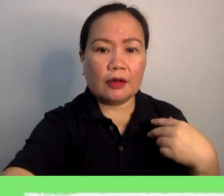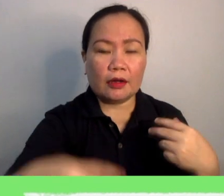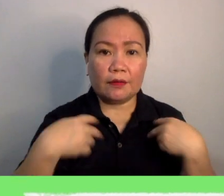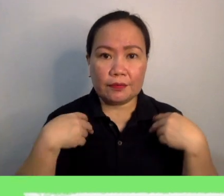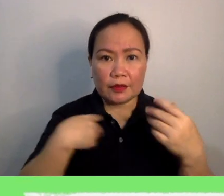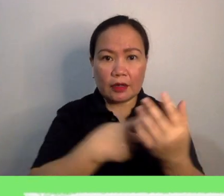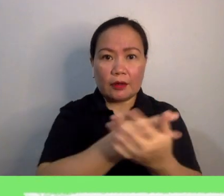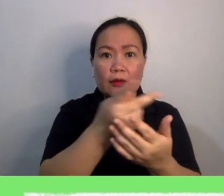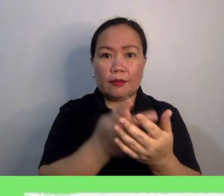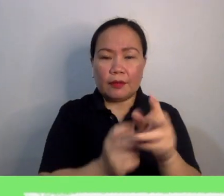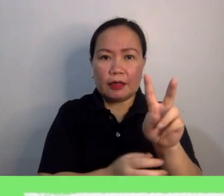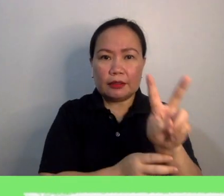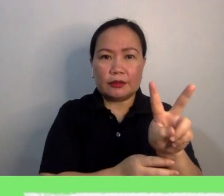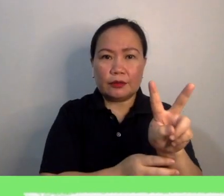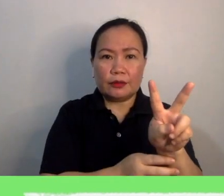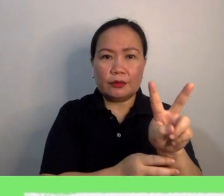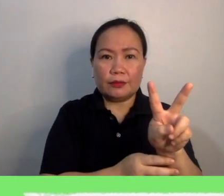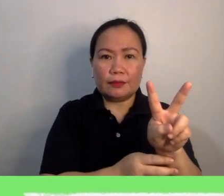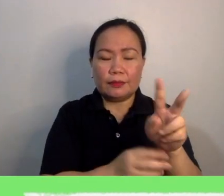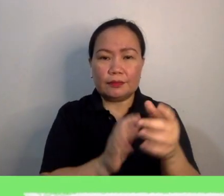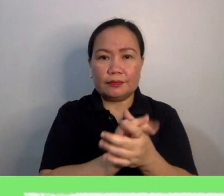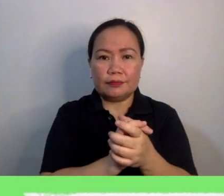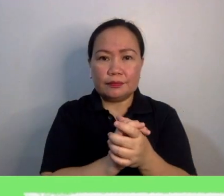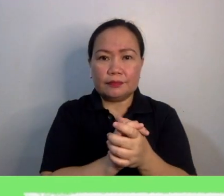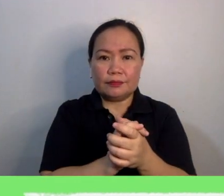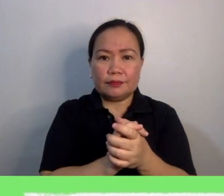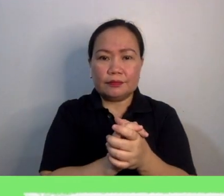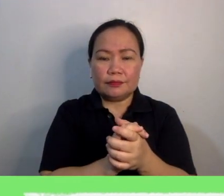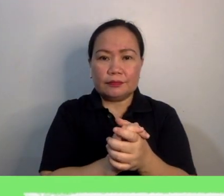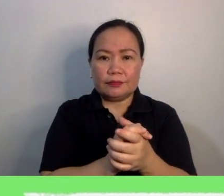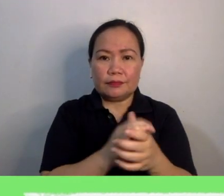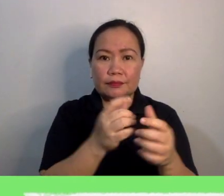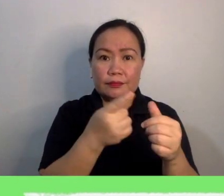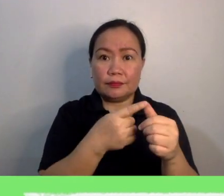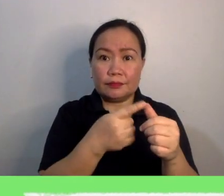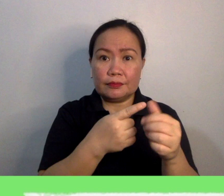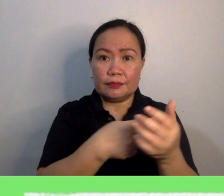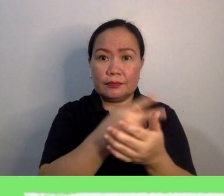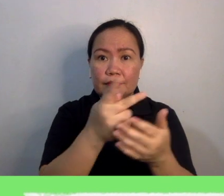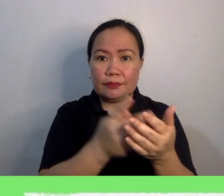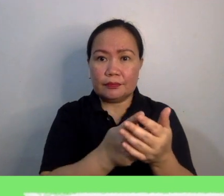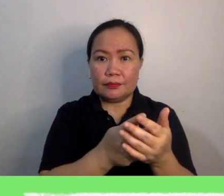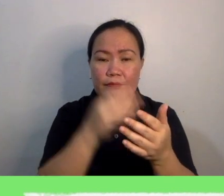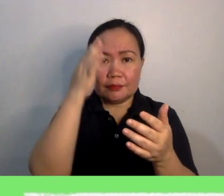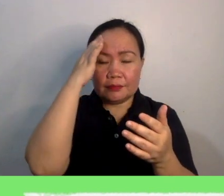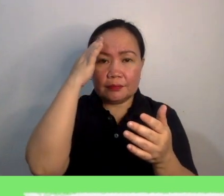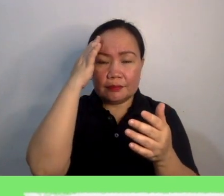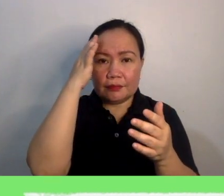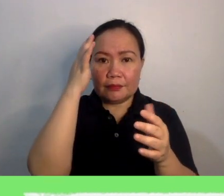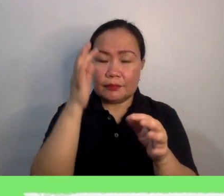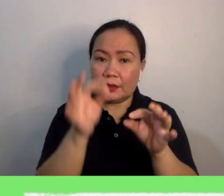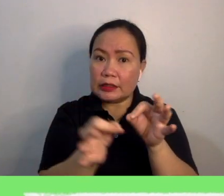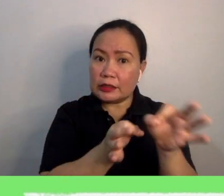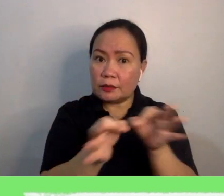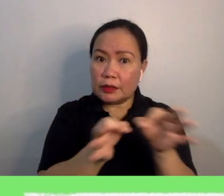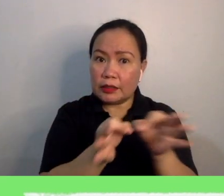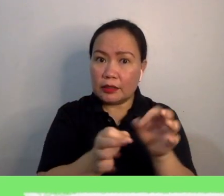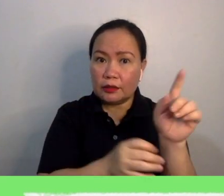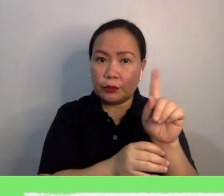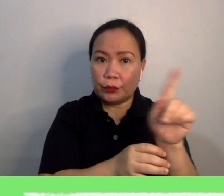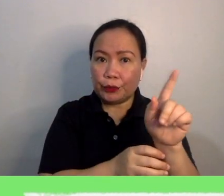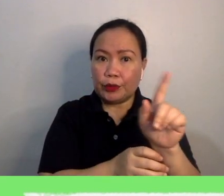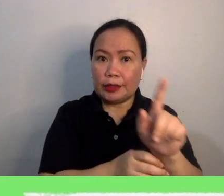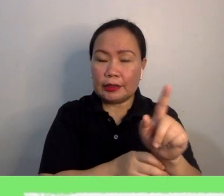So sa first part ng ating video, dito po ay i-identify lang po natin at i-illustrate natin kung ano-ano